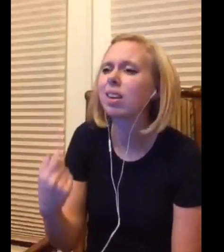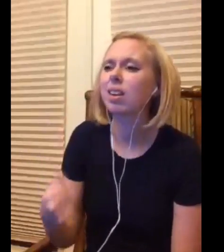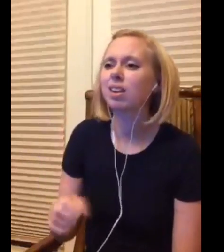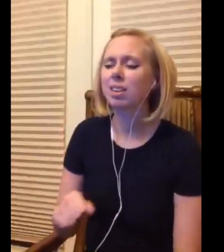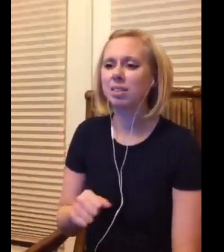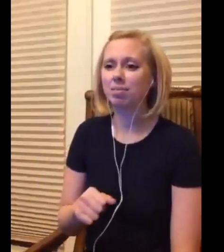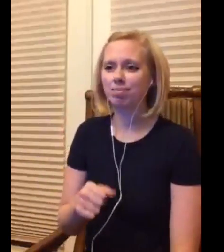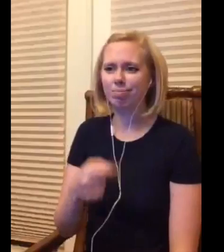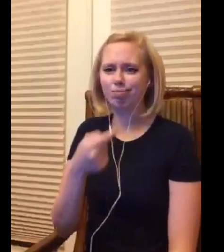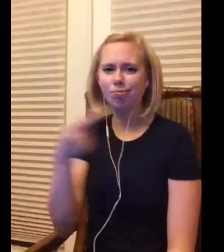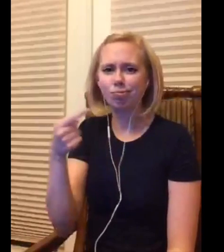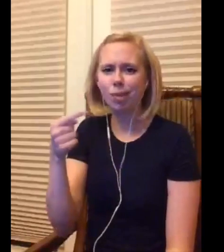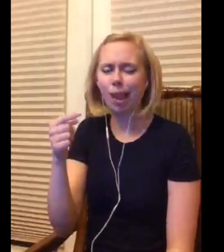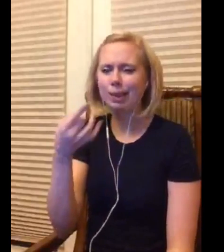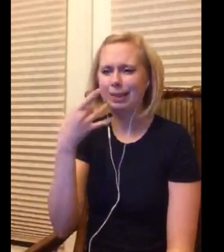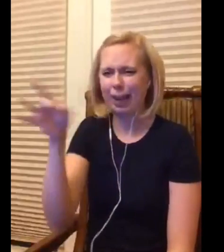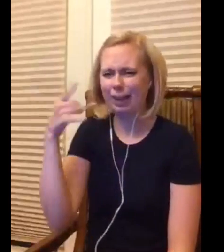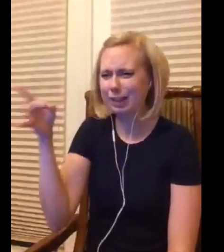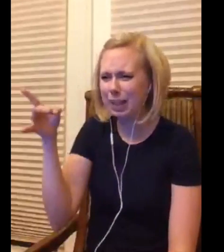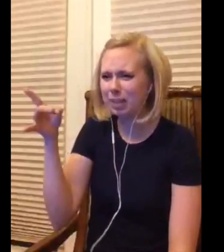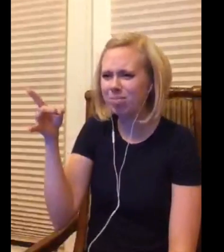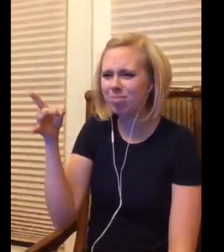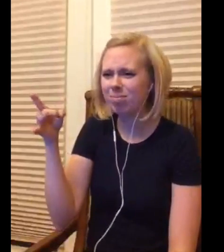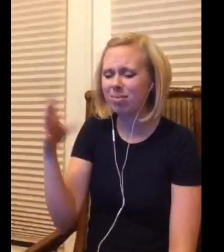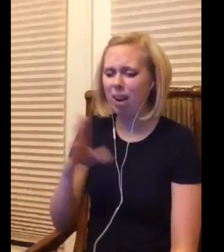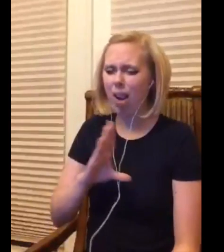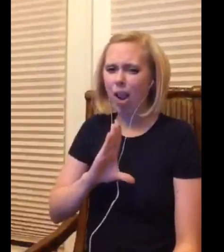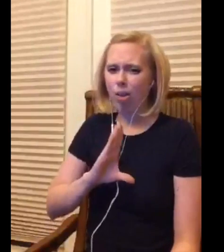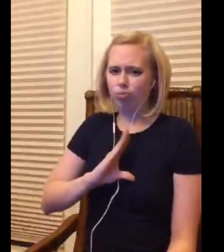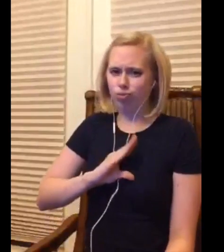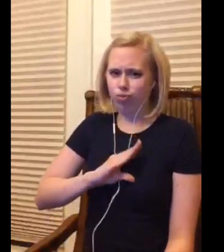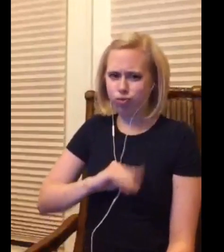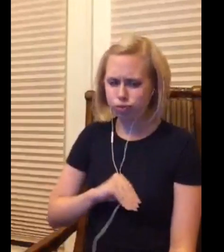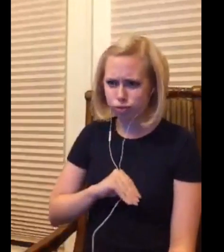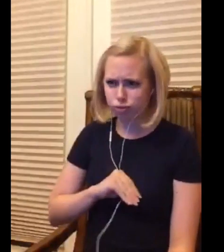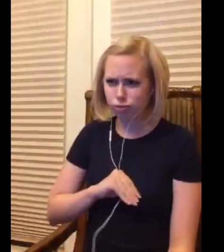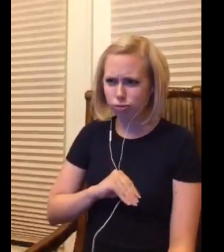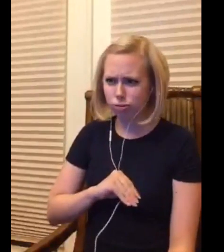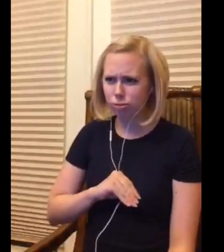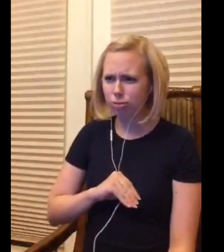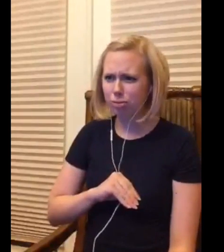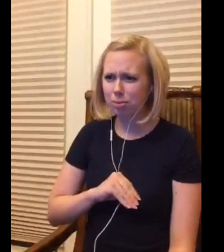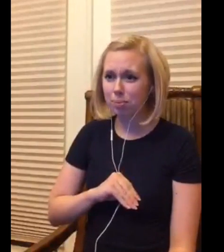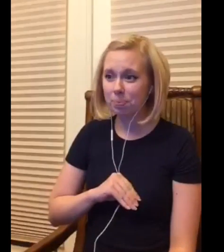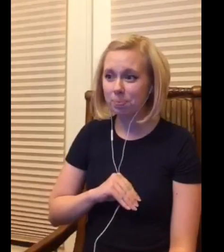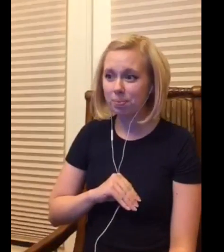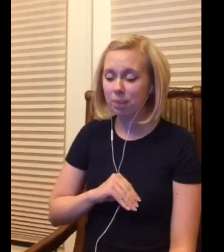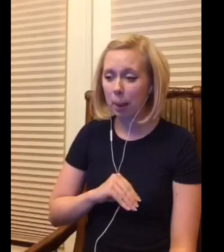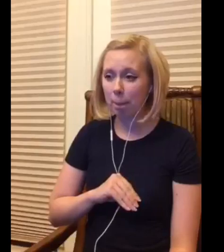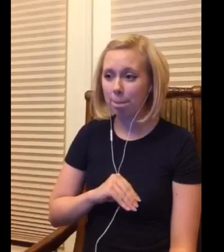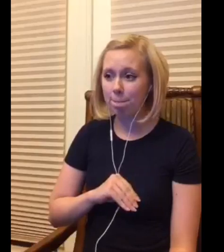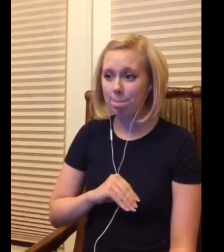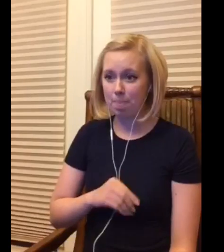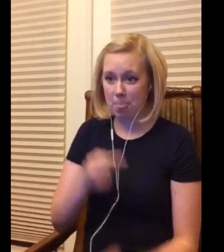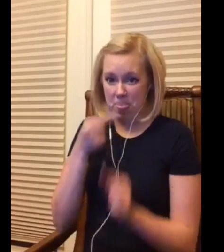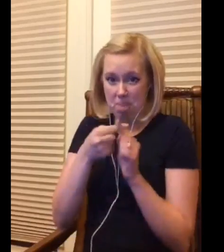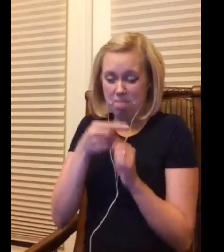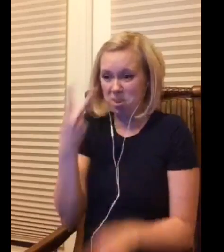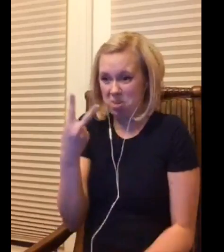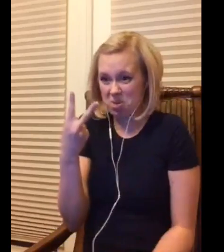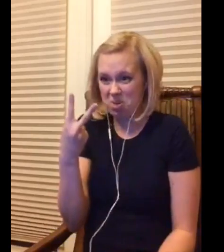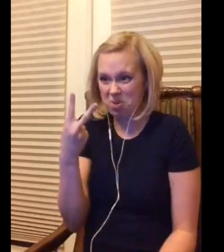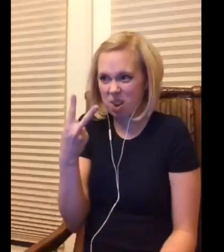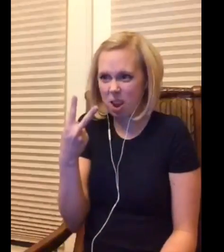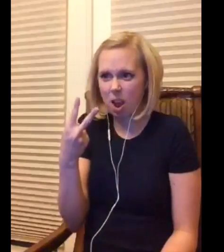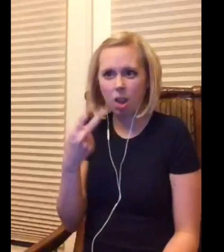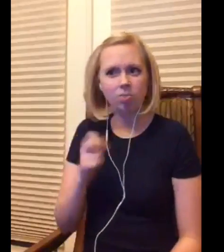4 years, I watched my mother take the time at recess to review, go on home visits in the